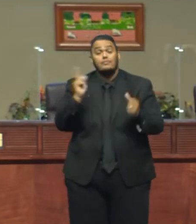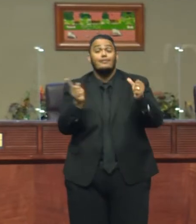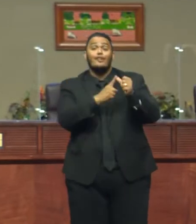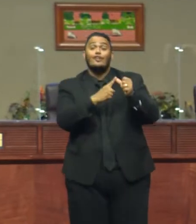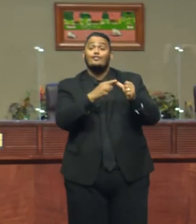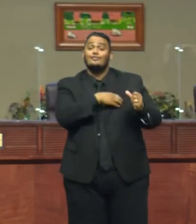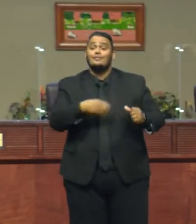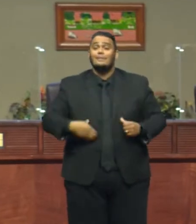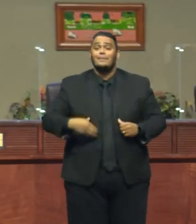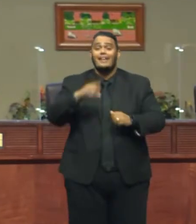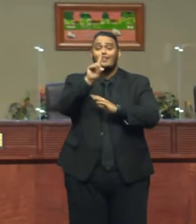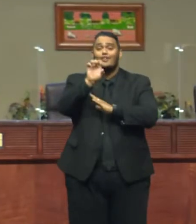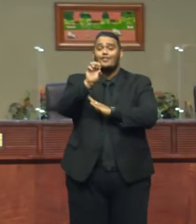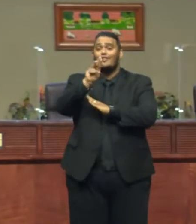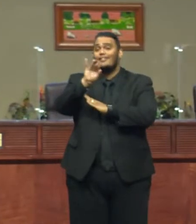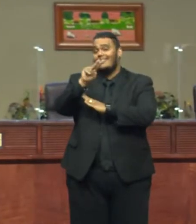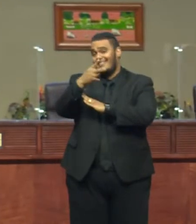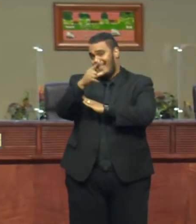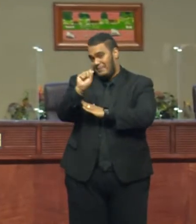Mayor?